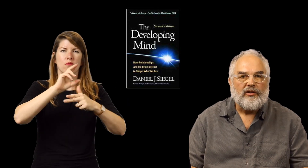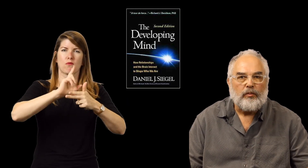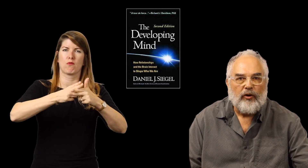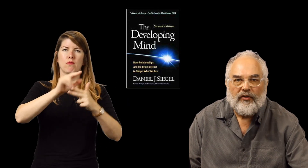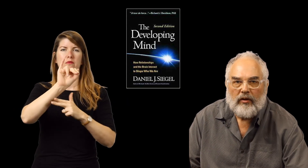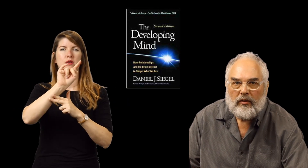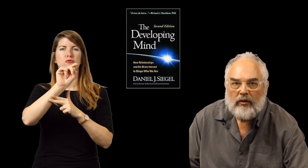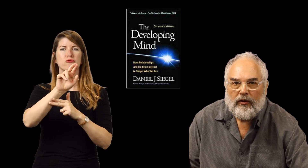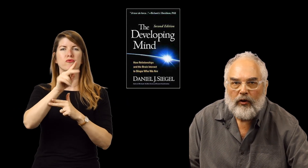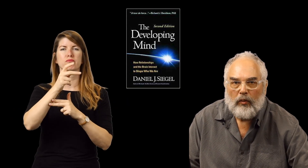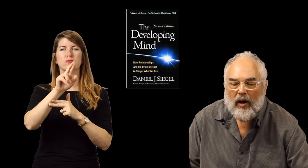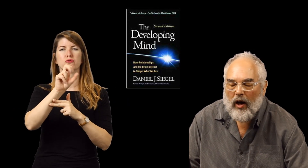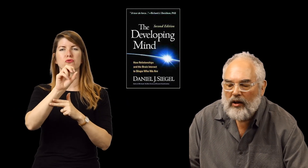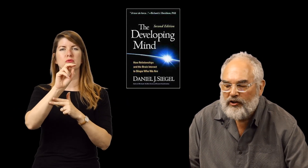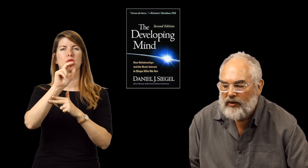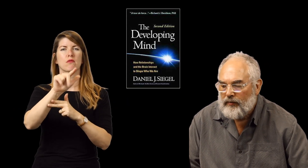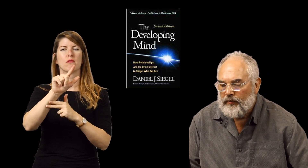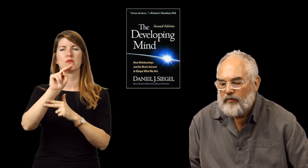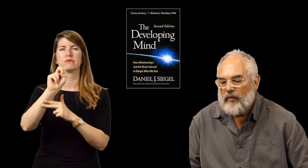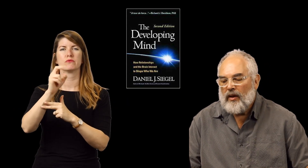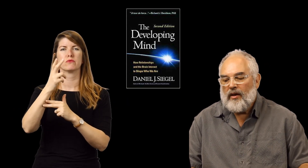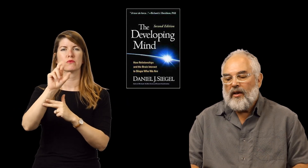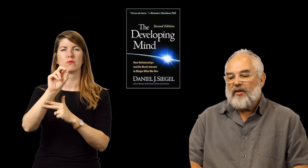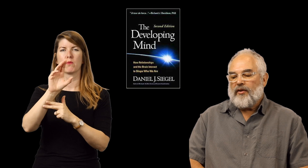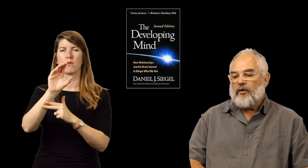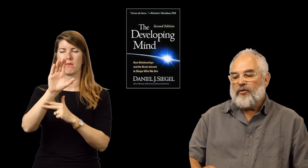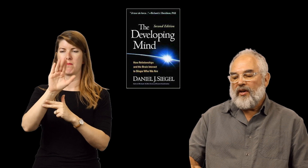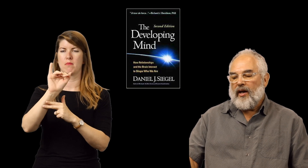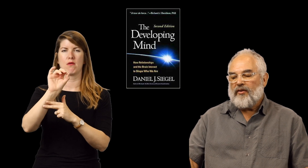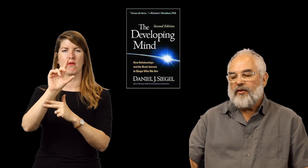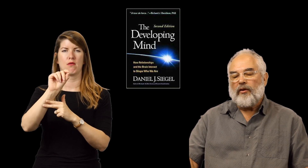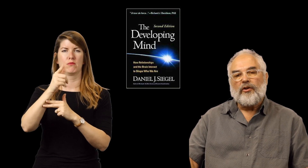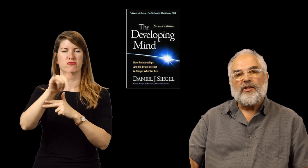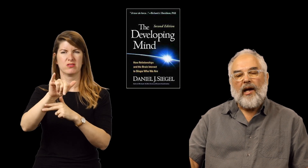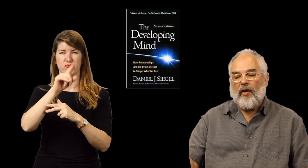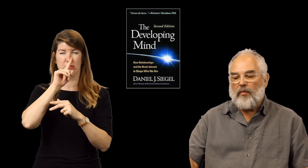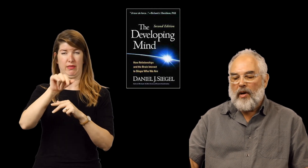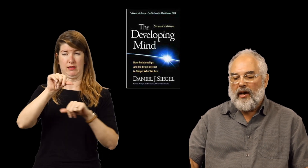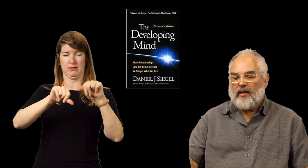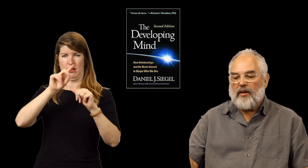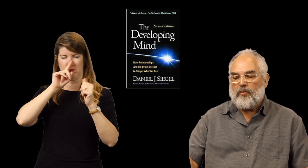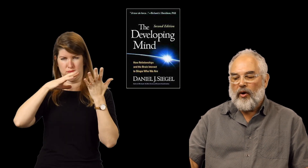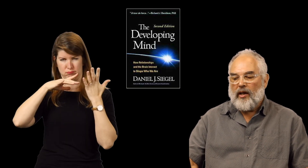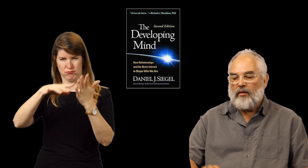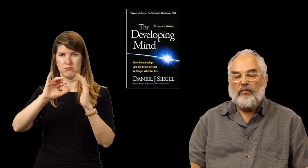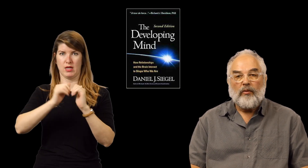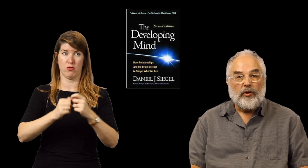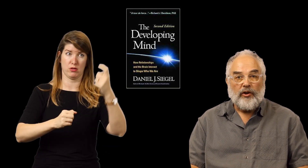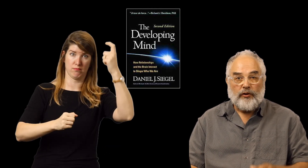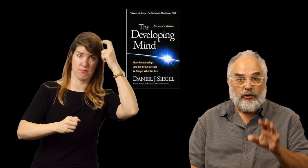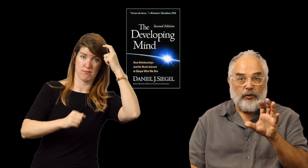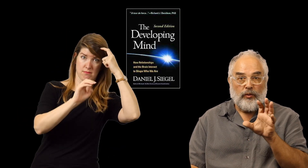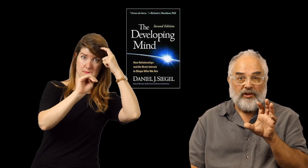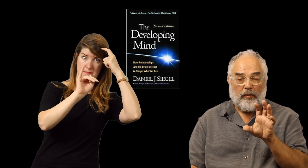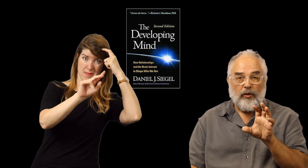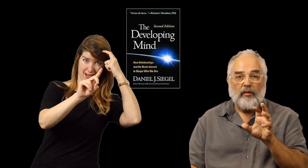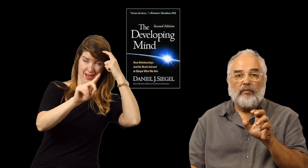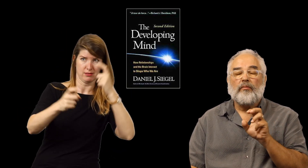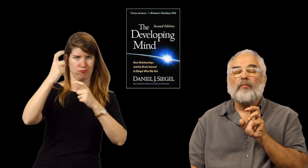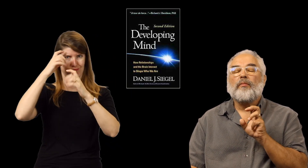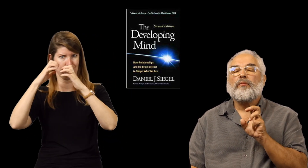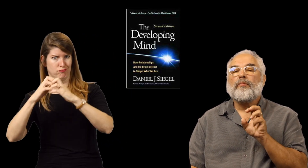called interpersonal neurobiology. It's a new science that looks at how the mind and the brain, which are two